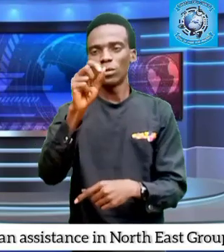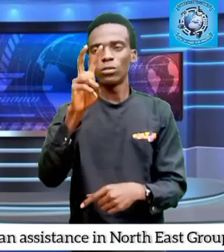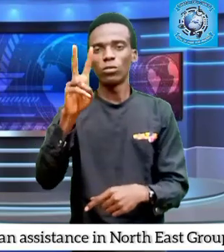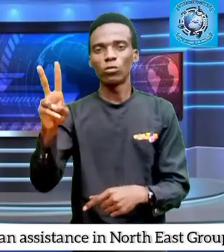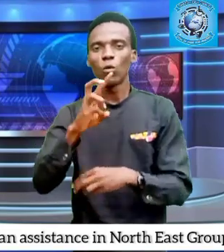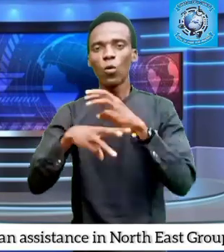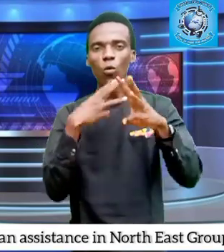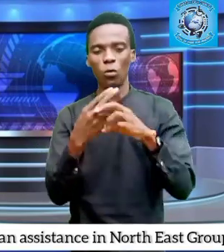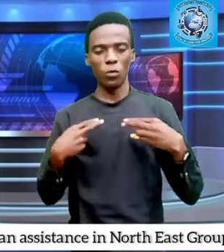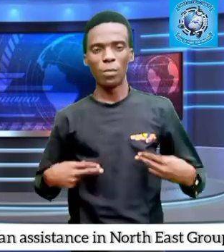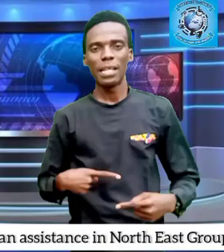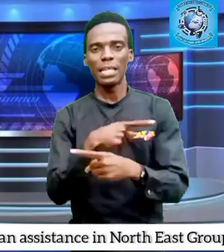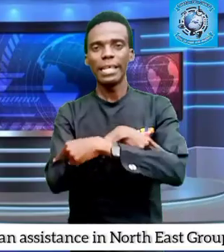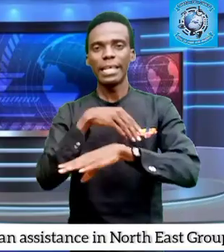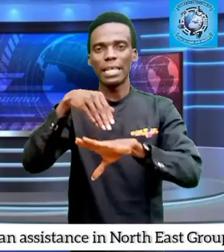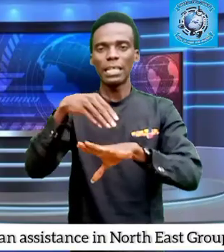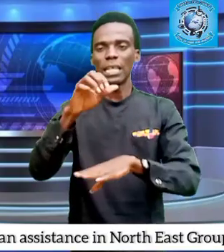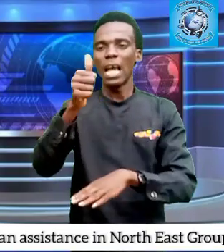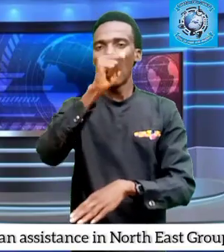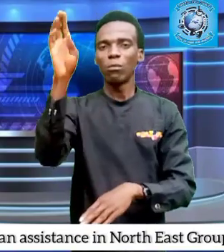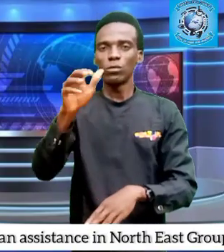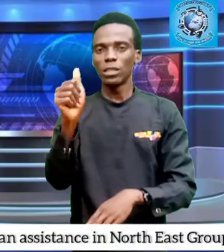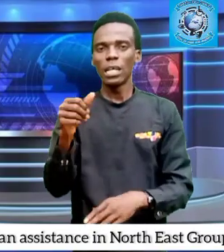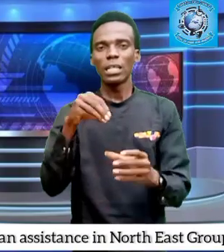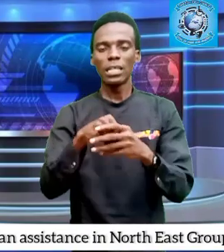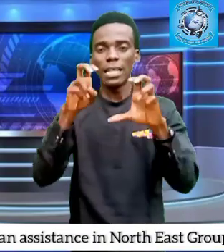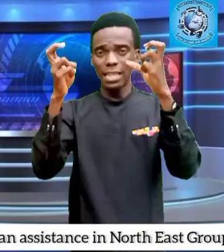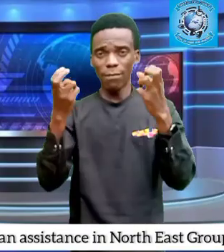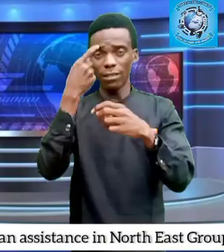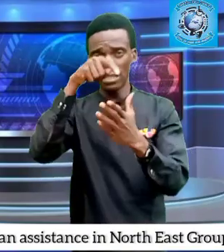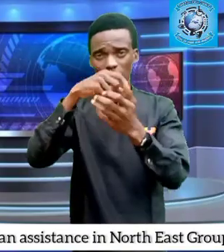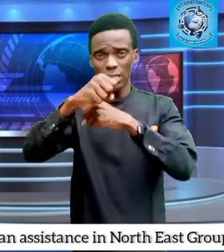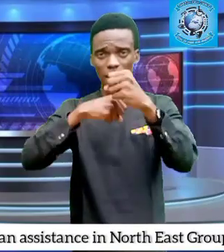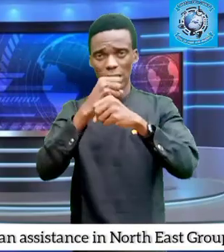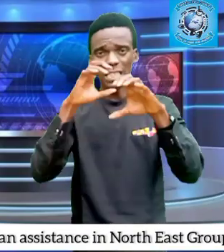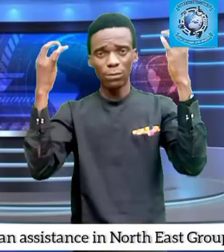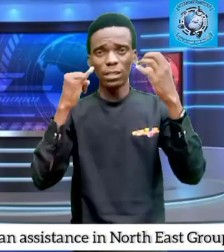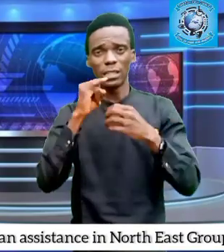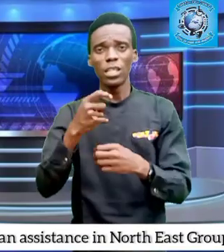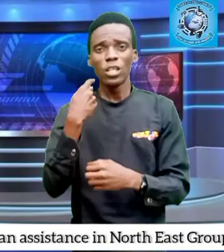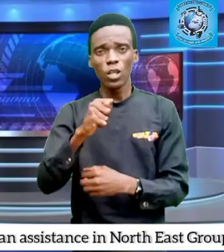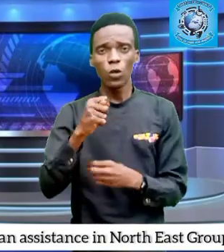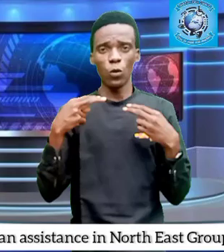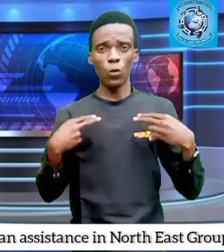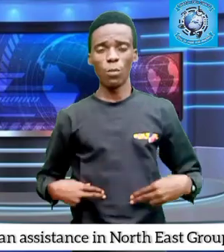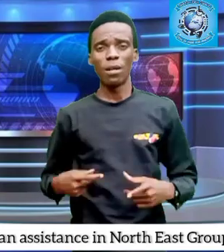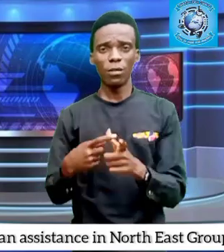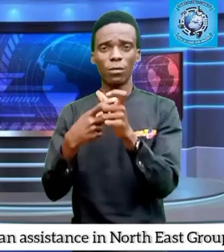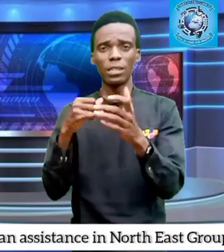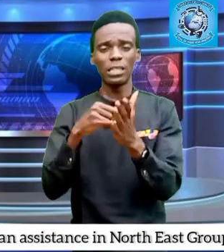Humanitarian Day in Abuja. The theme for this year's celebration is the woman race. It takes a